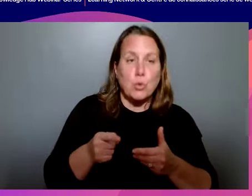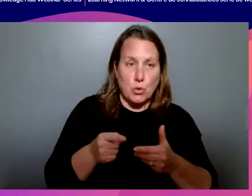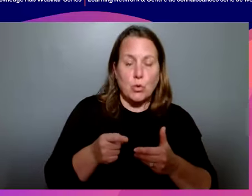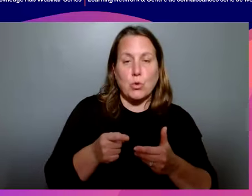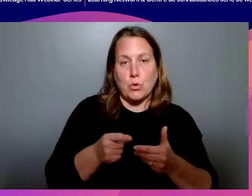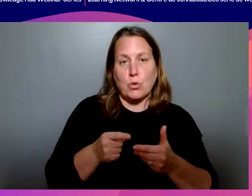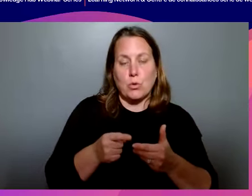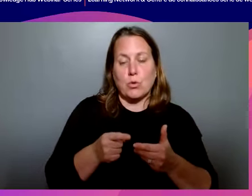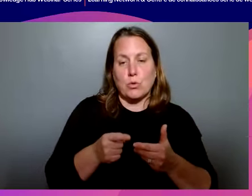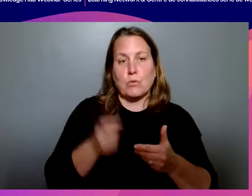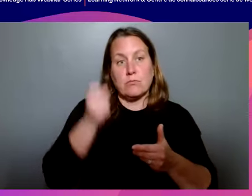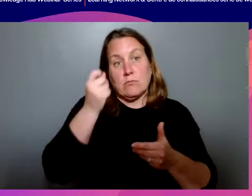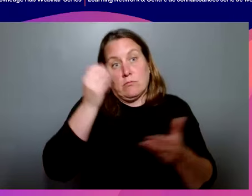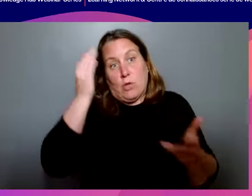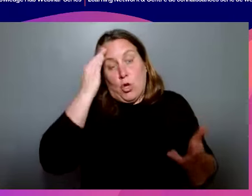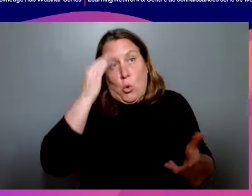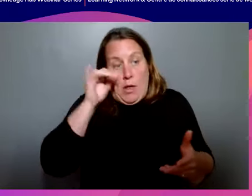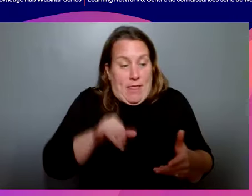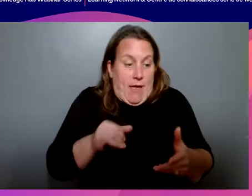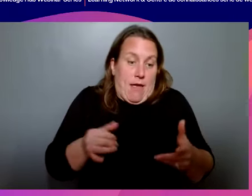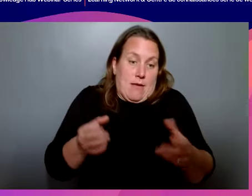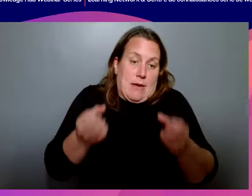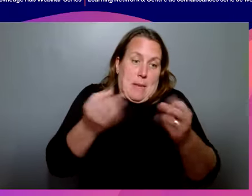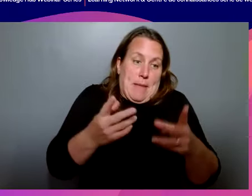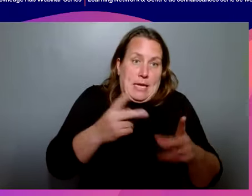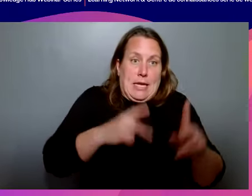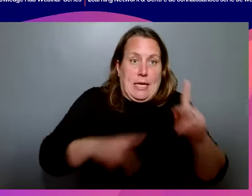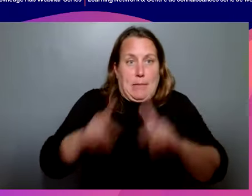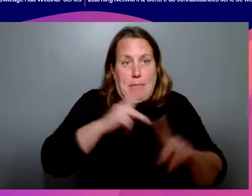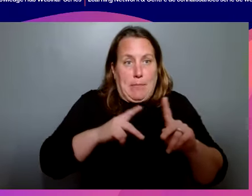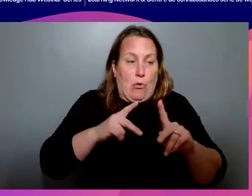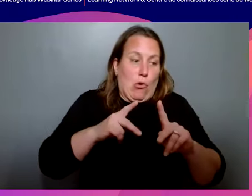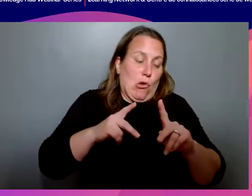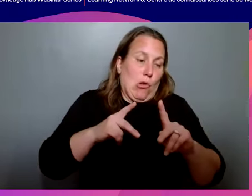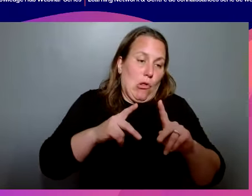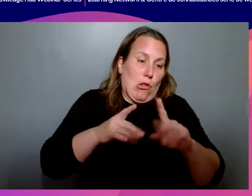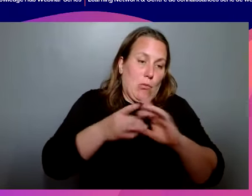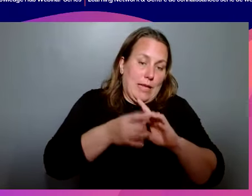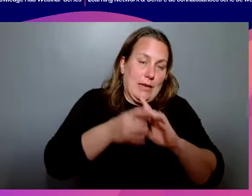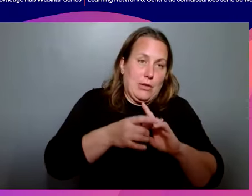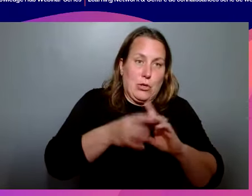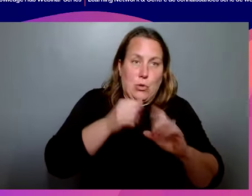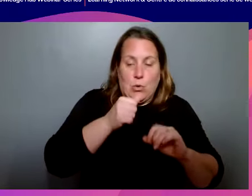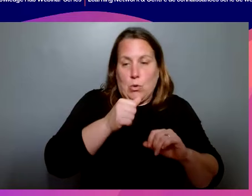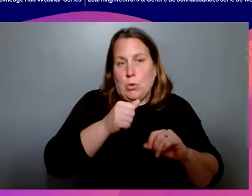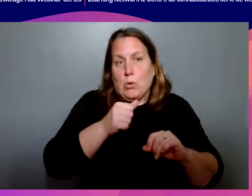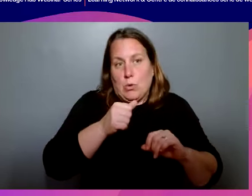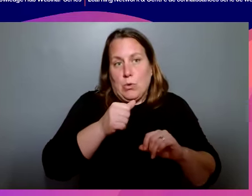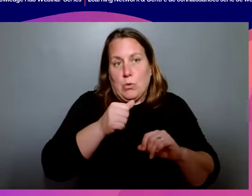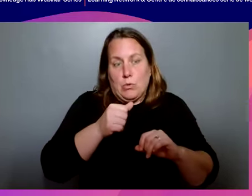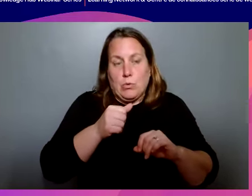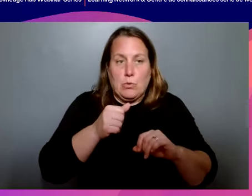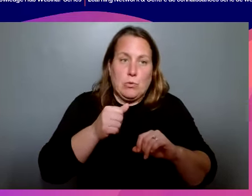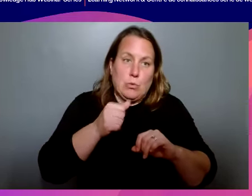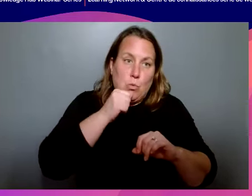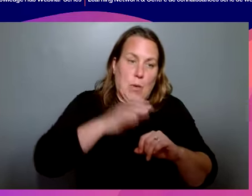there are a large portion of like feminist spaces that are not inclusive.